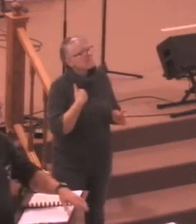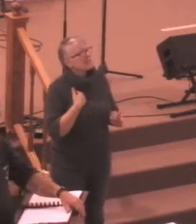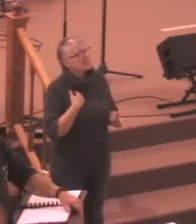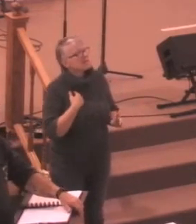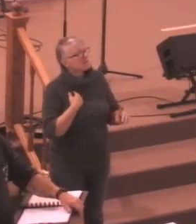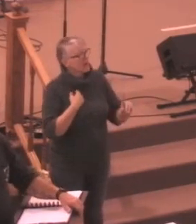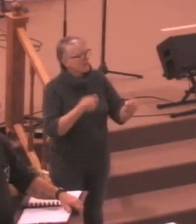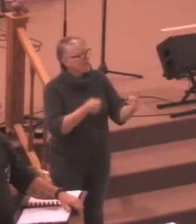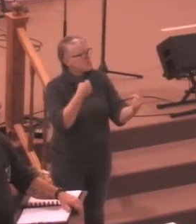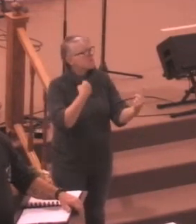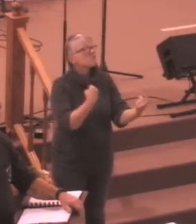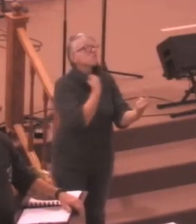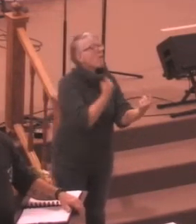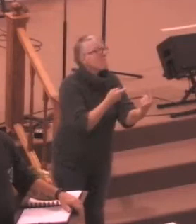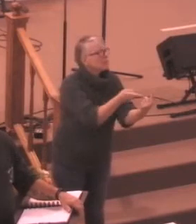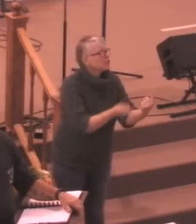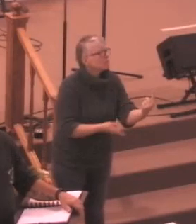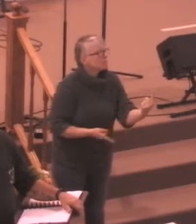it.